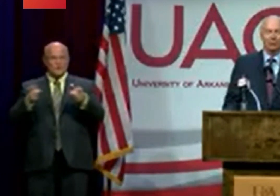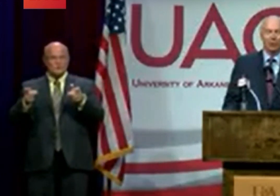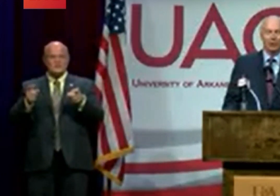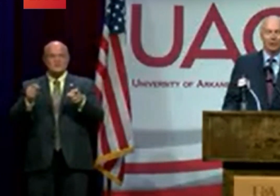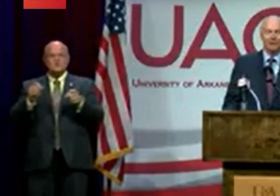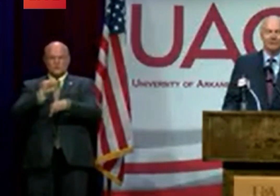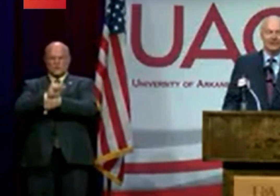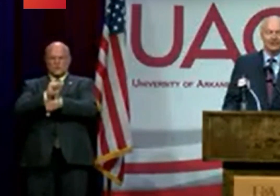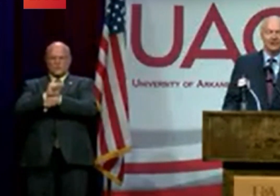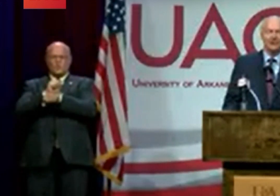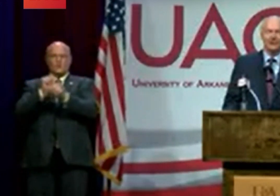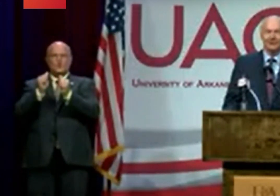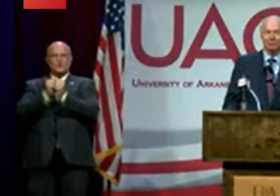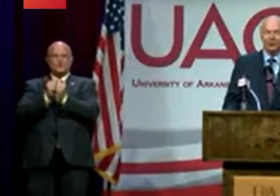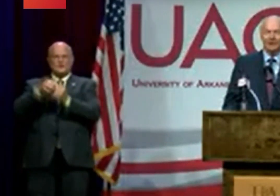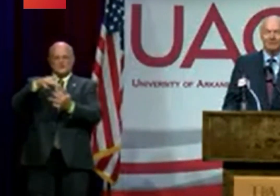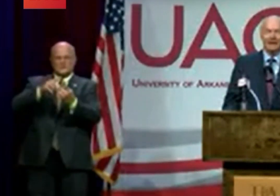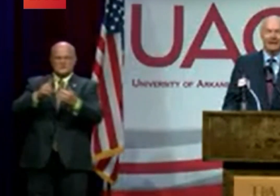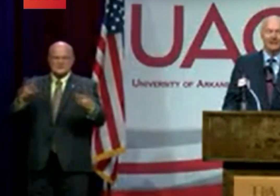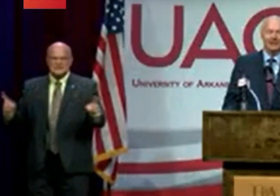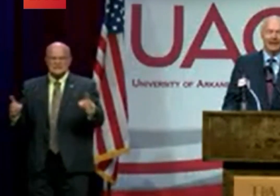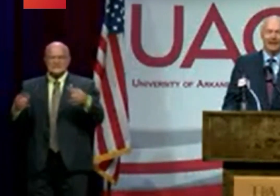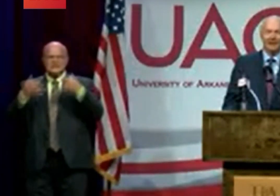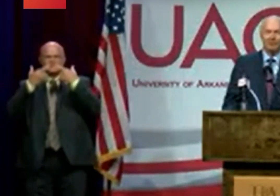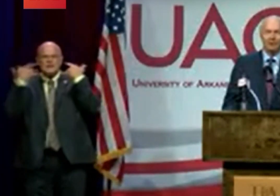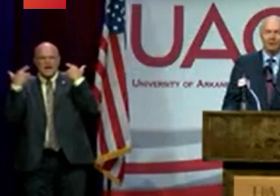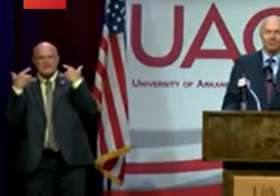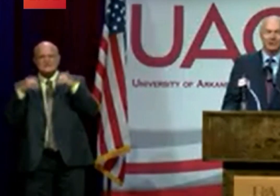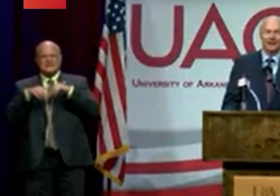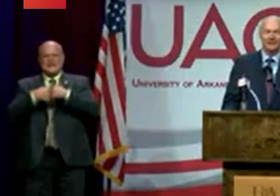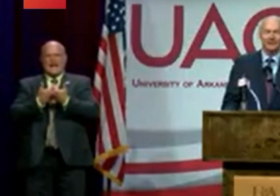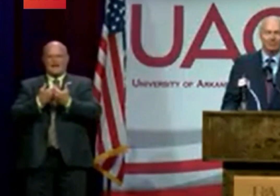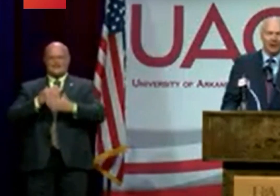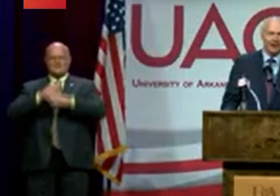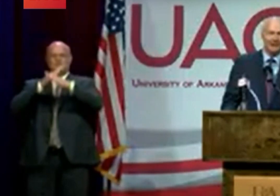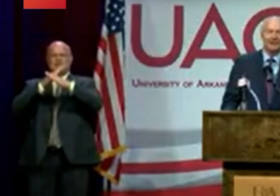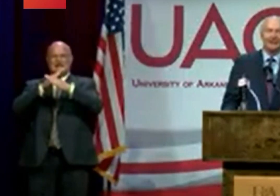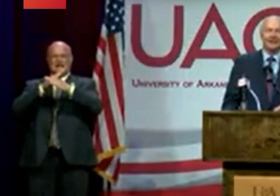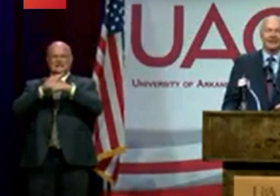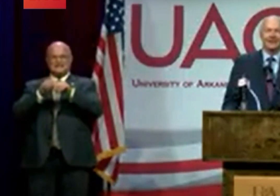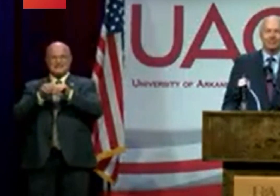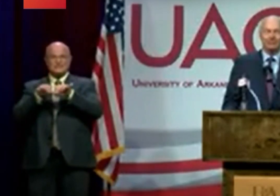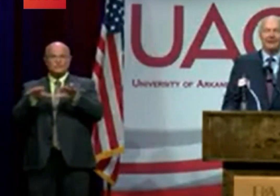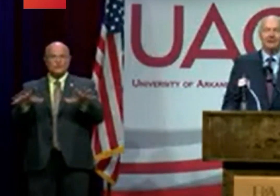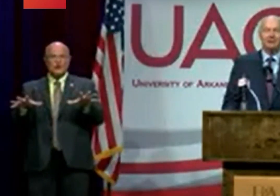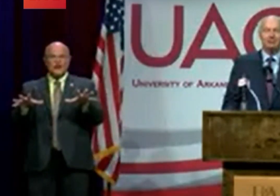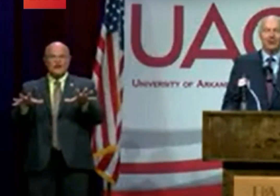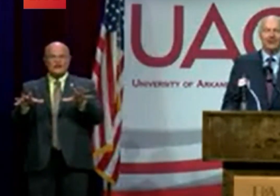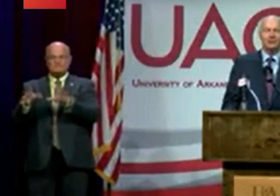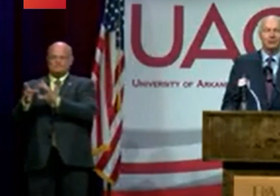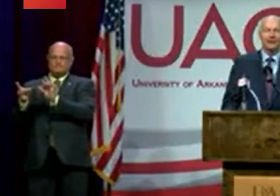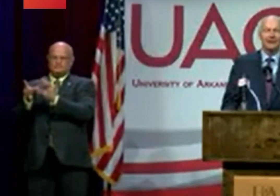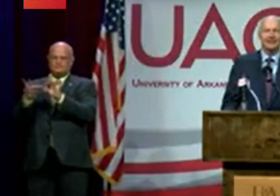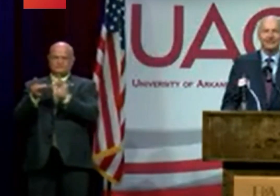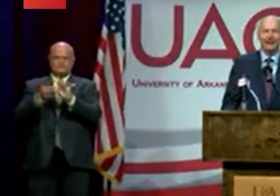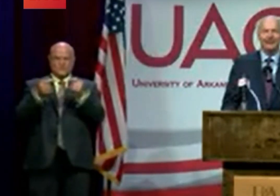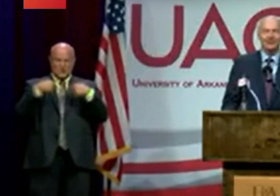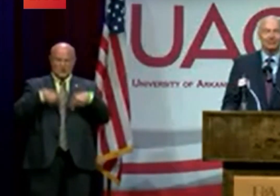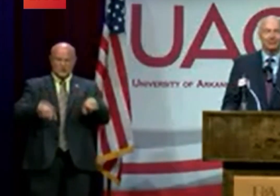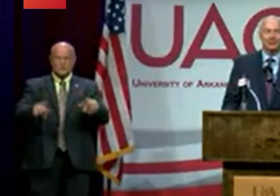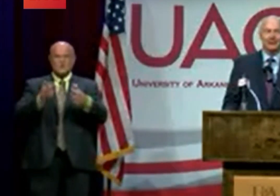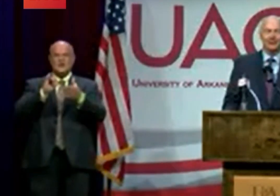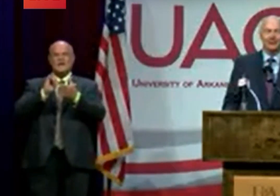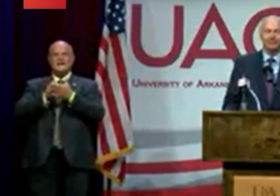to work on distancing and wearing a mask, and how they were going to protect the spread, prevent the spread during